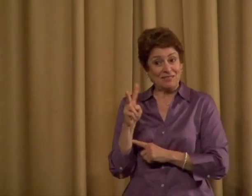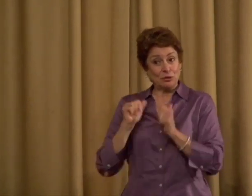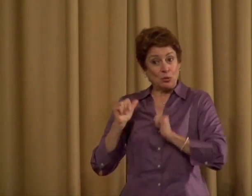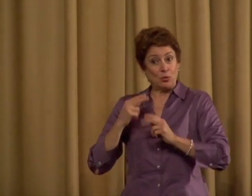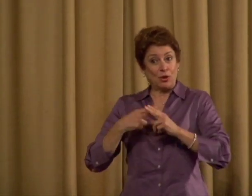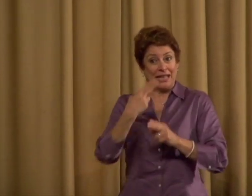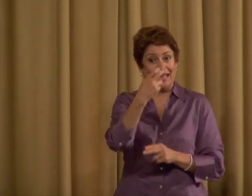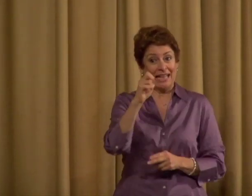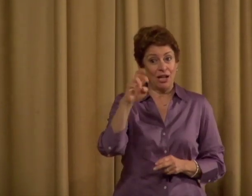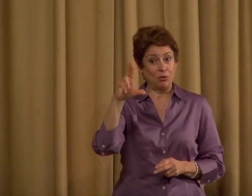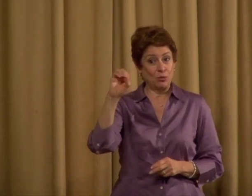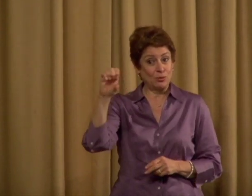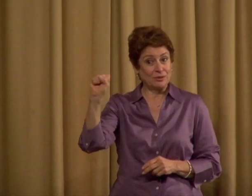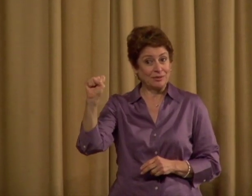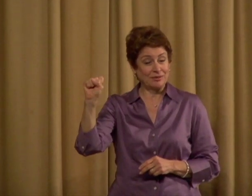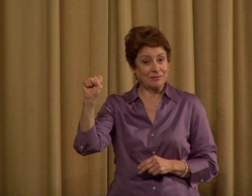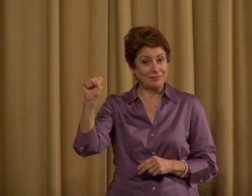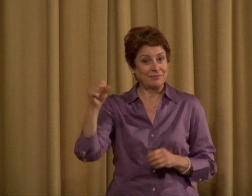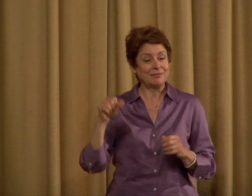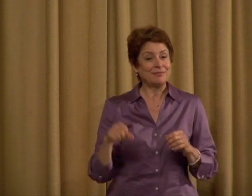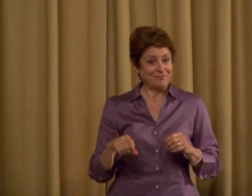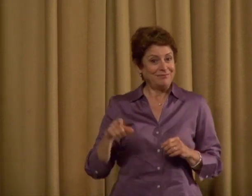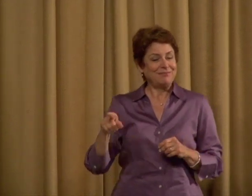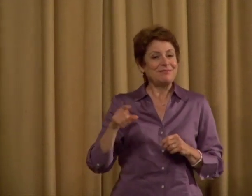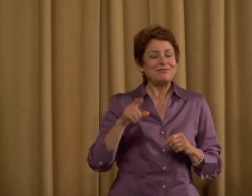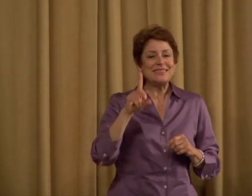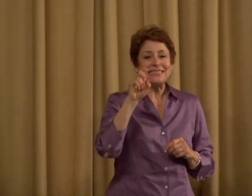example, the TV show, Heroes,